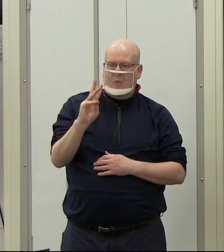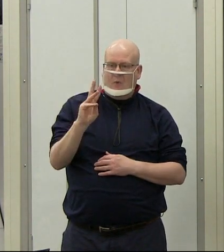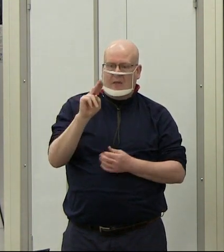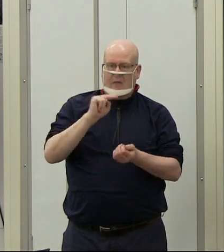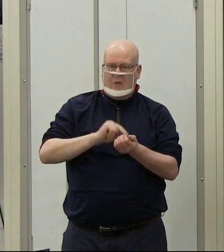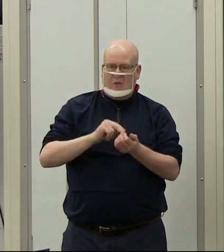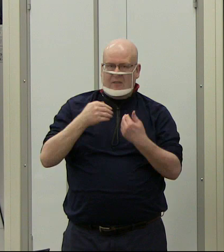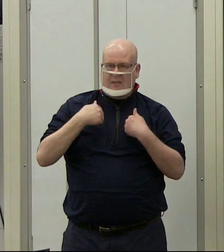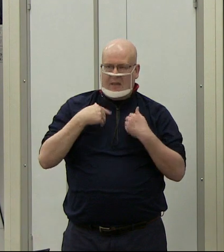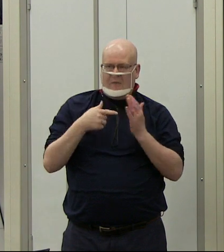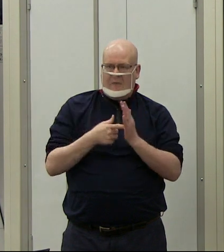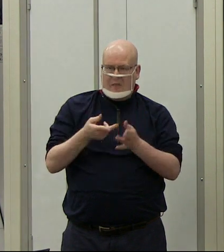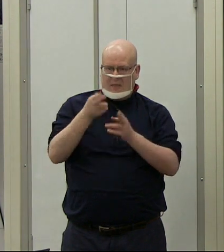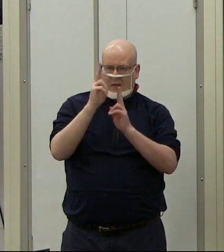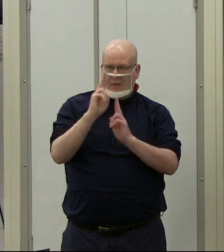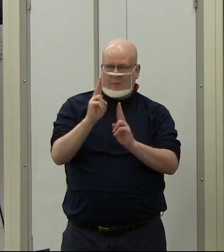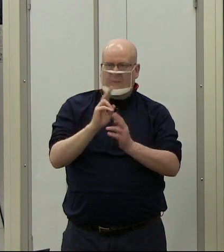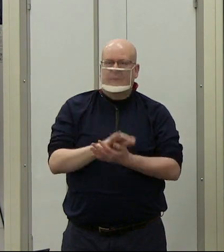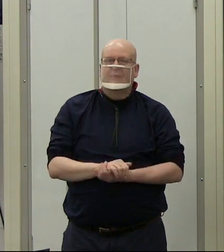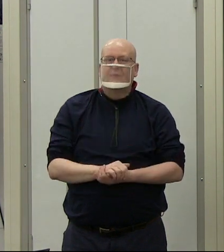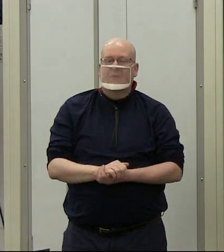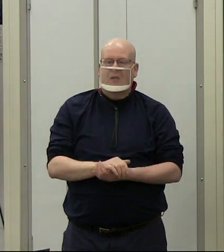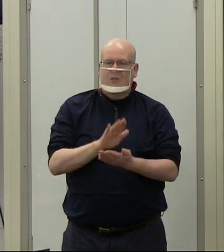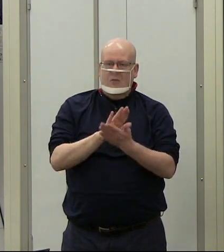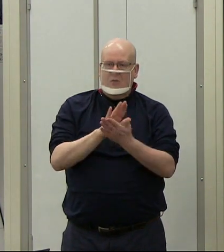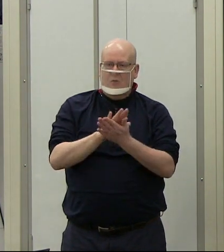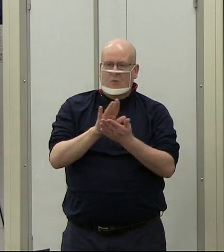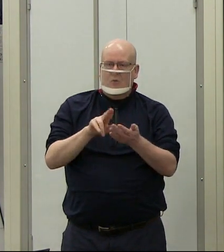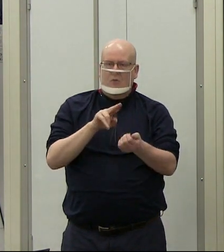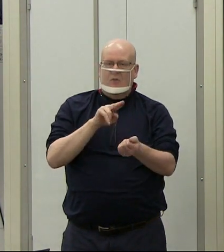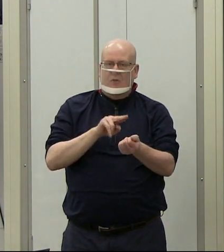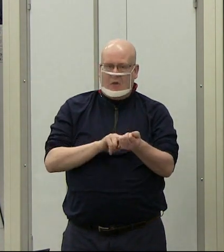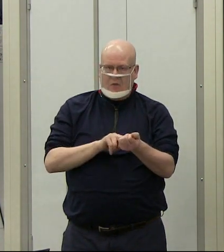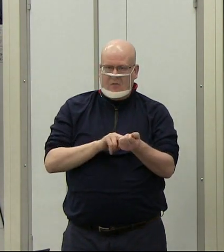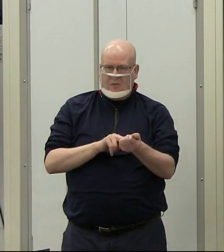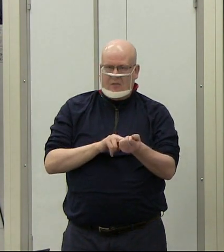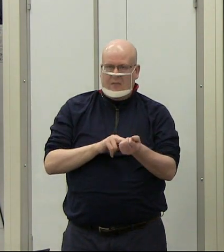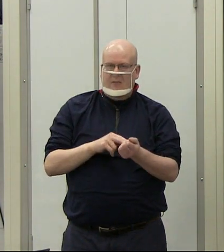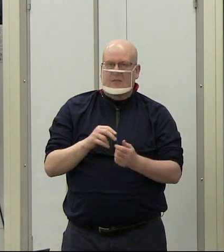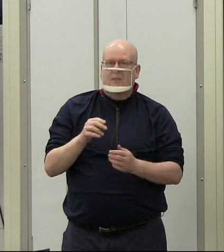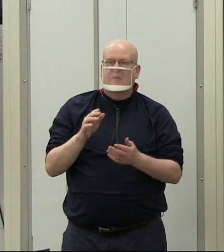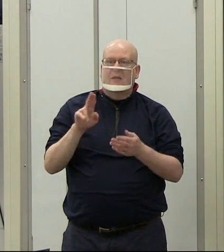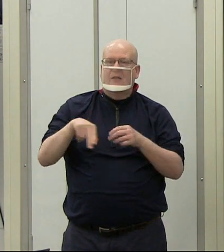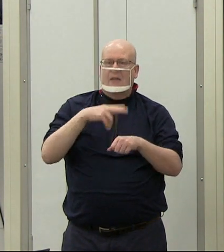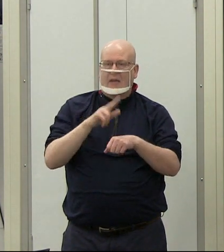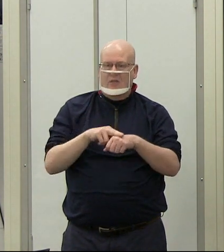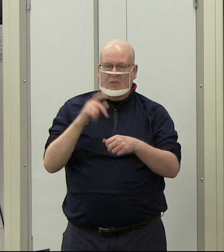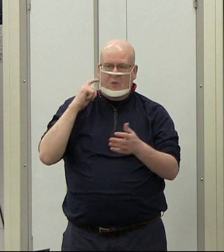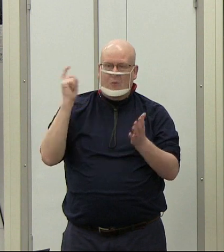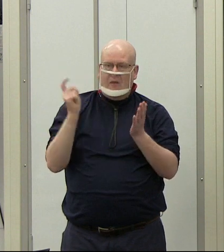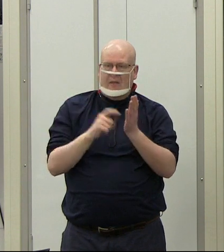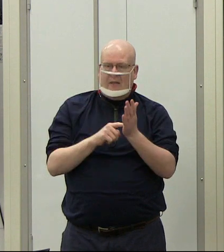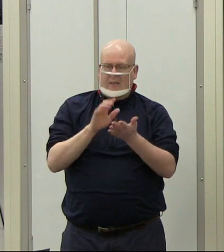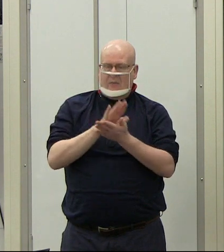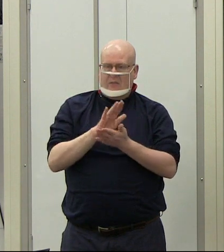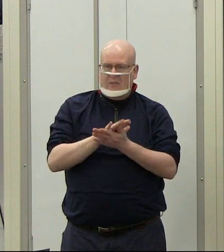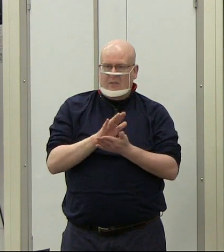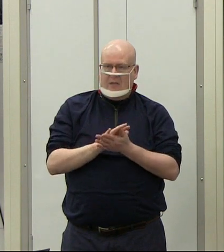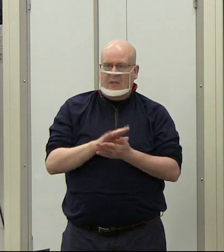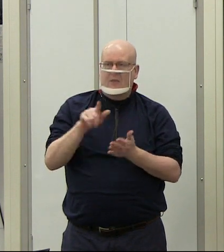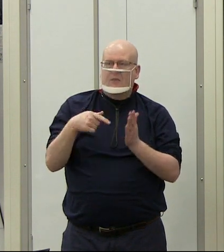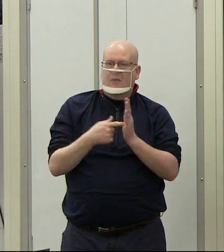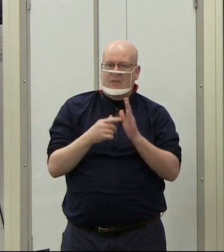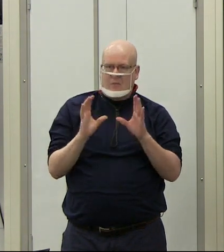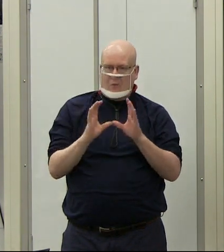this distinction. School nursing is a nationally recognized specialty in nursing, and the NCSN